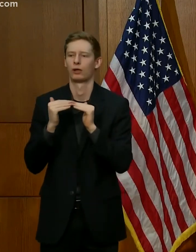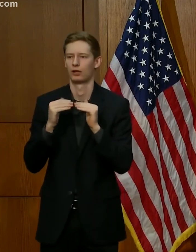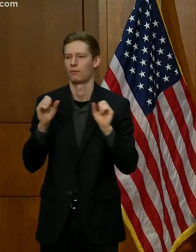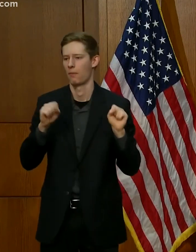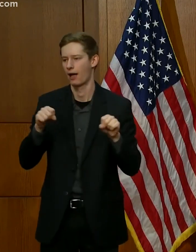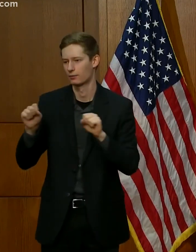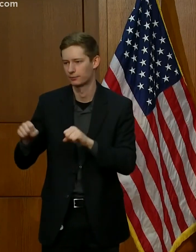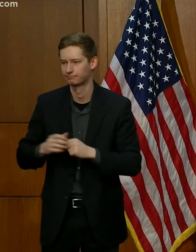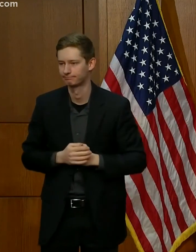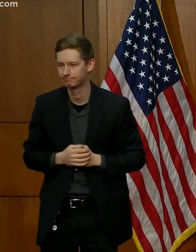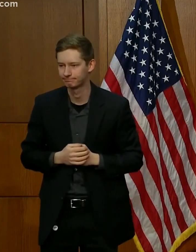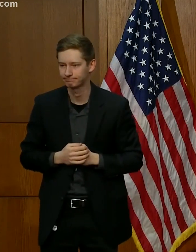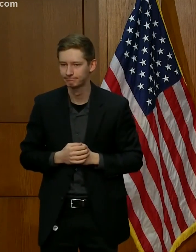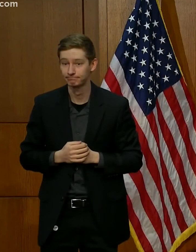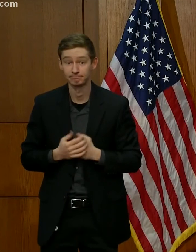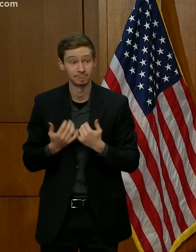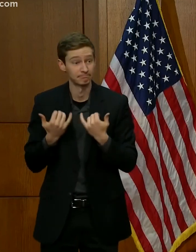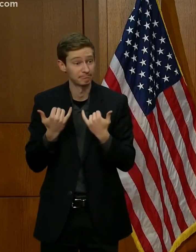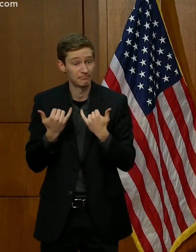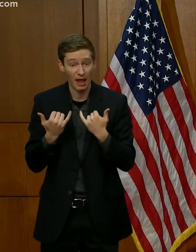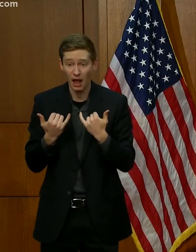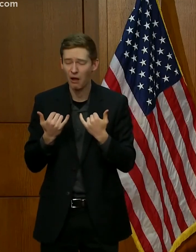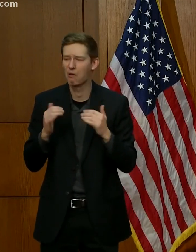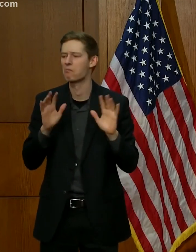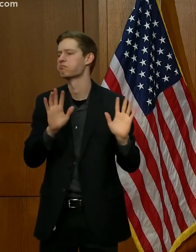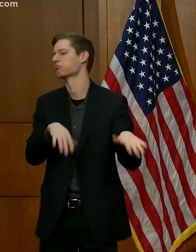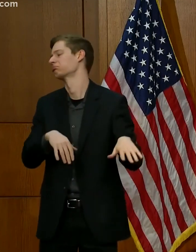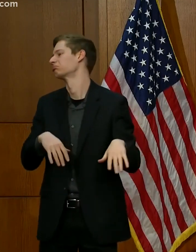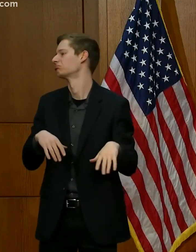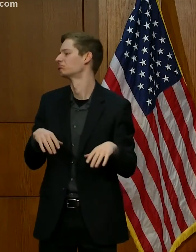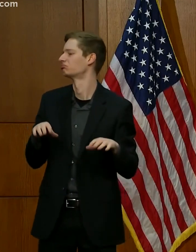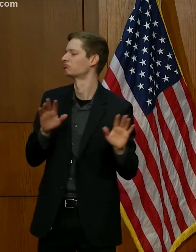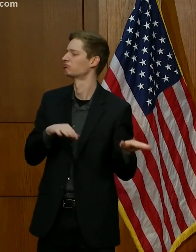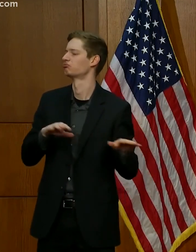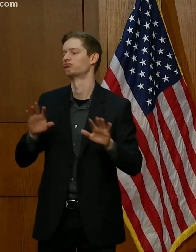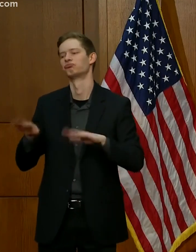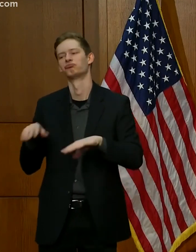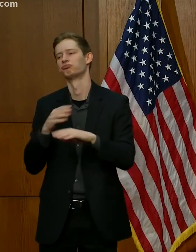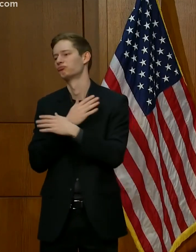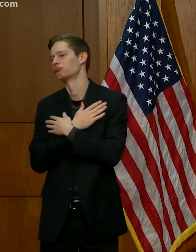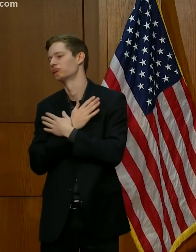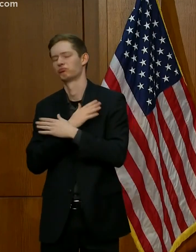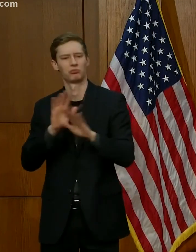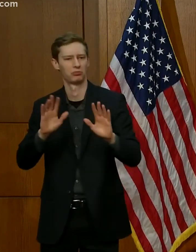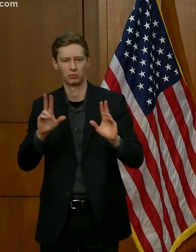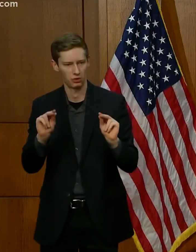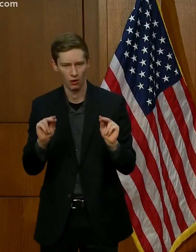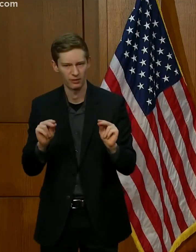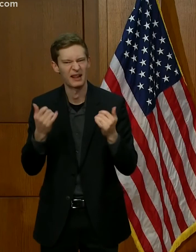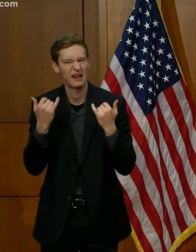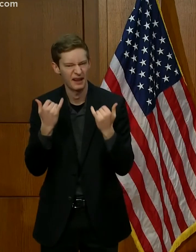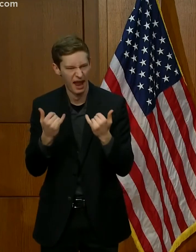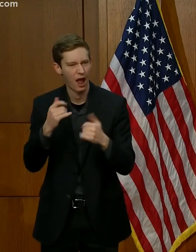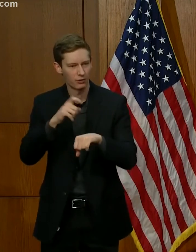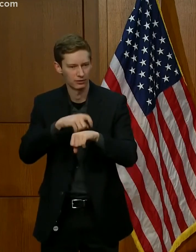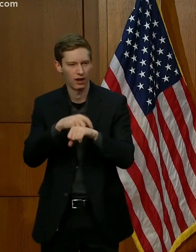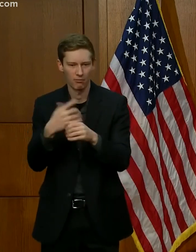now is not the time to relax. It's the time to get even more serious about hand